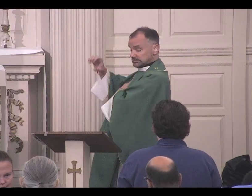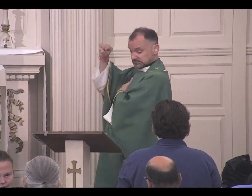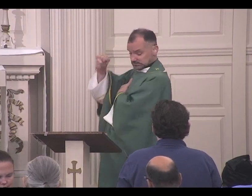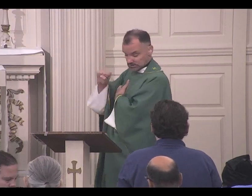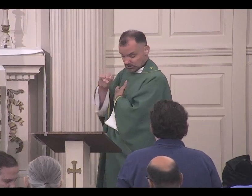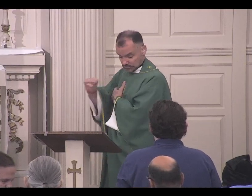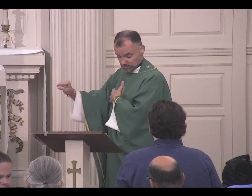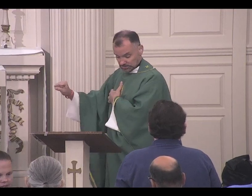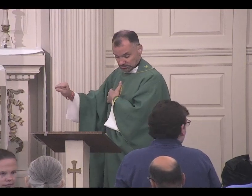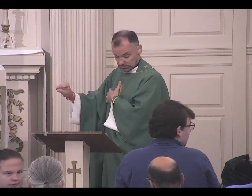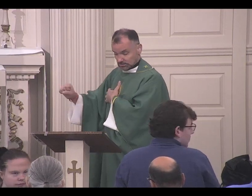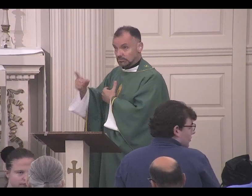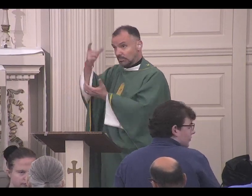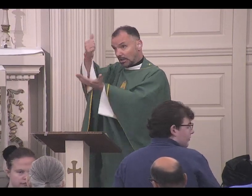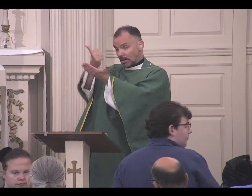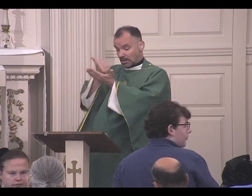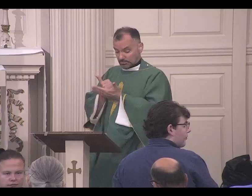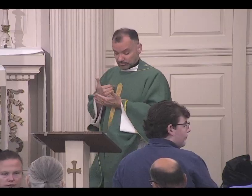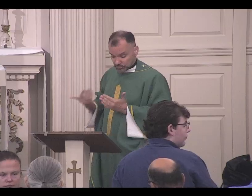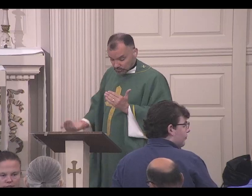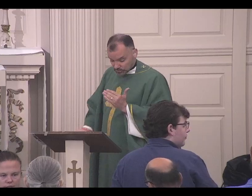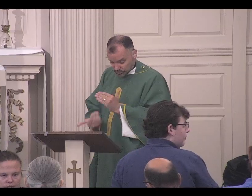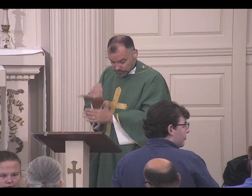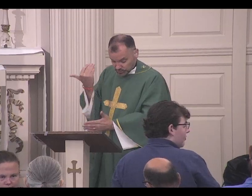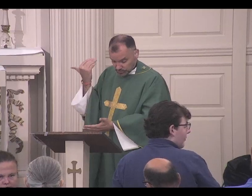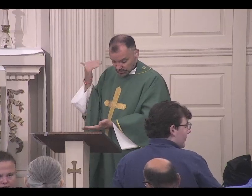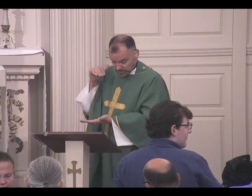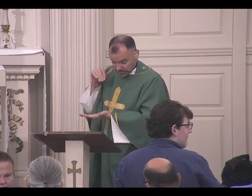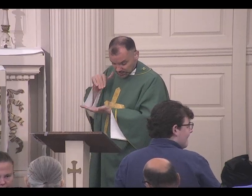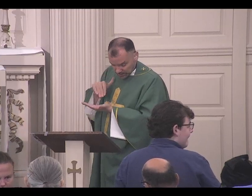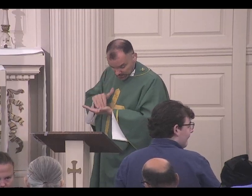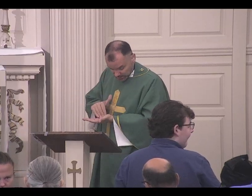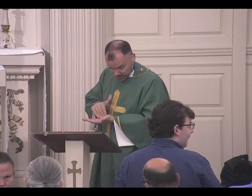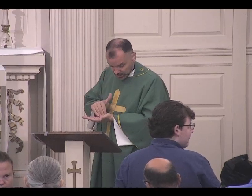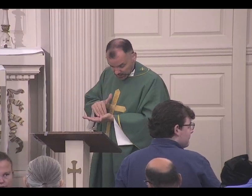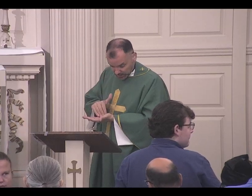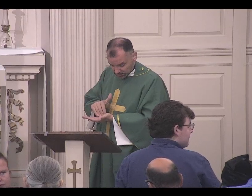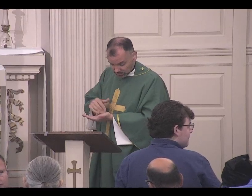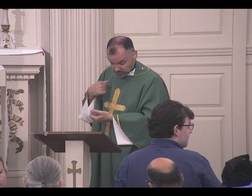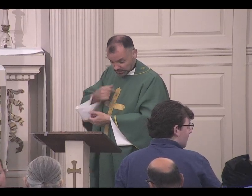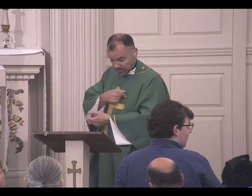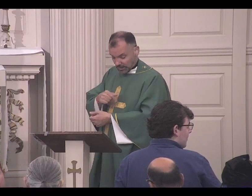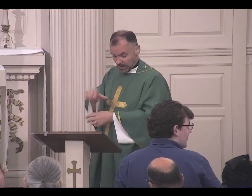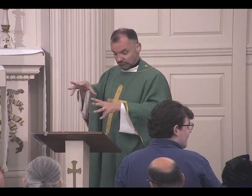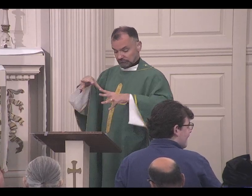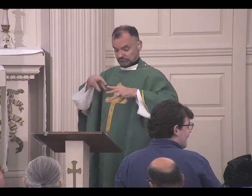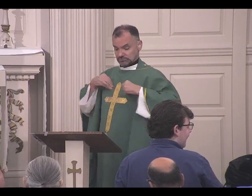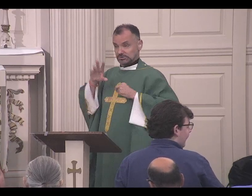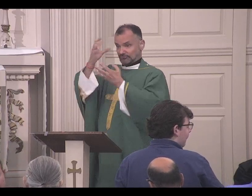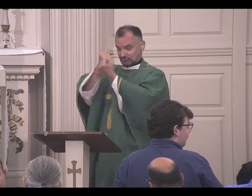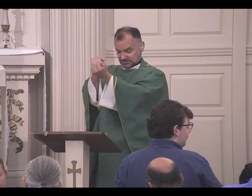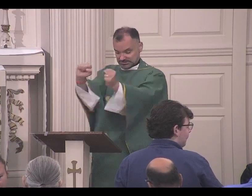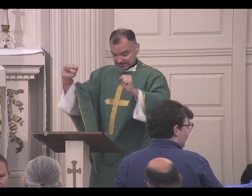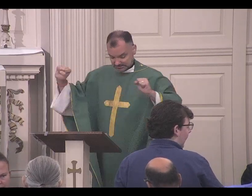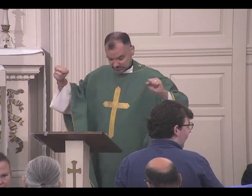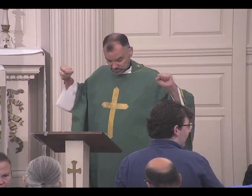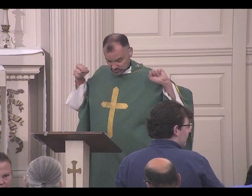Graciously raise up, O Lord, those you renew with this sacrament, that we may come to